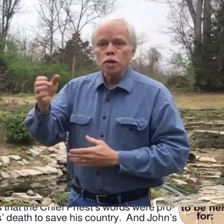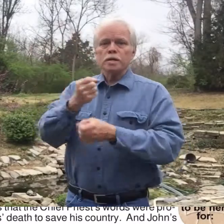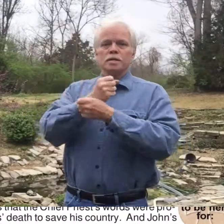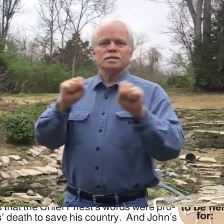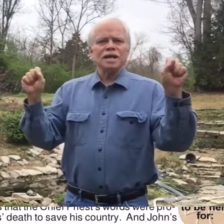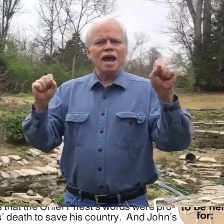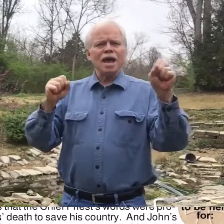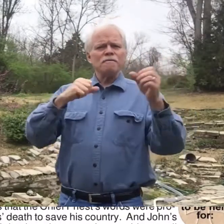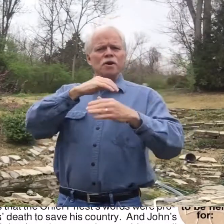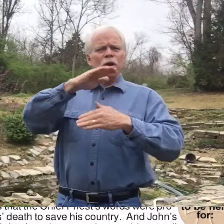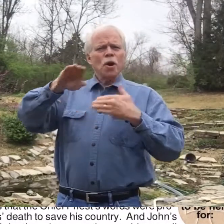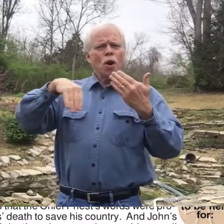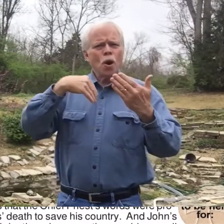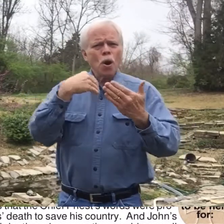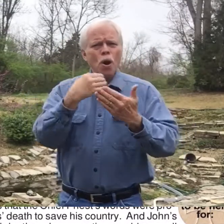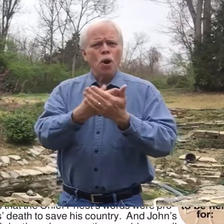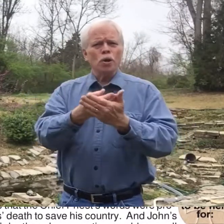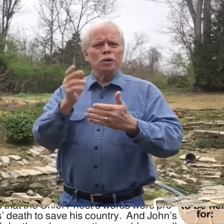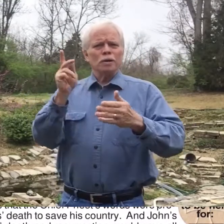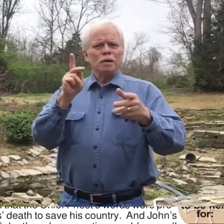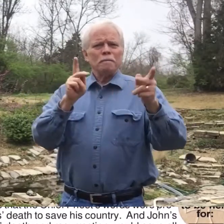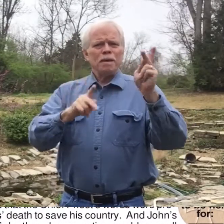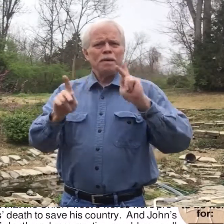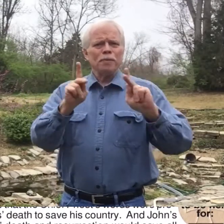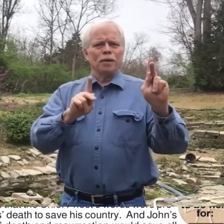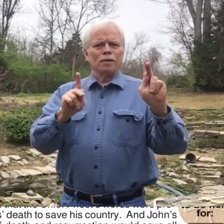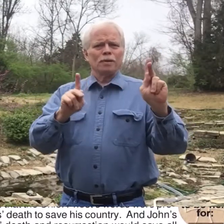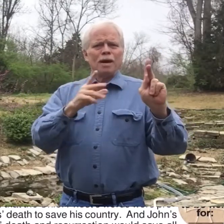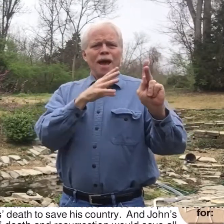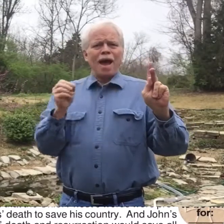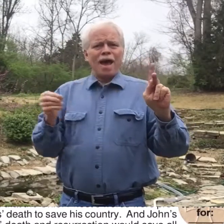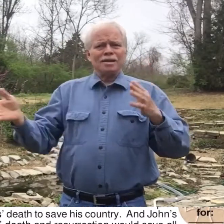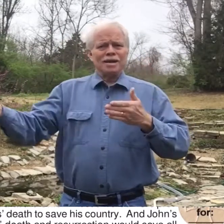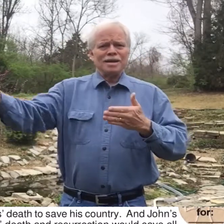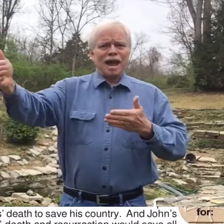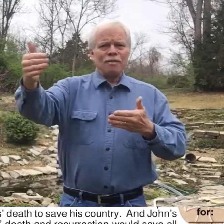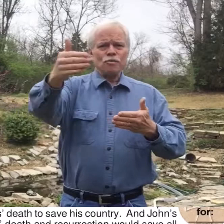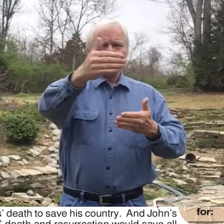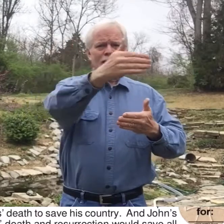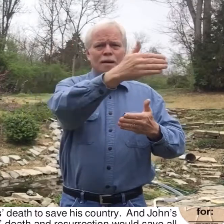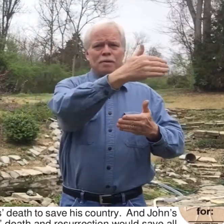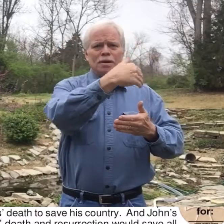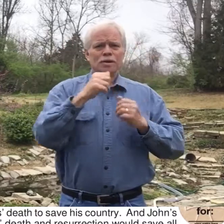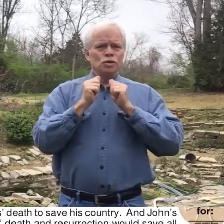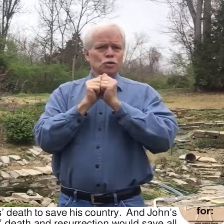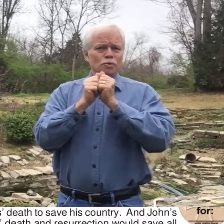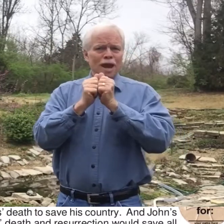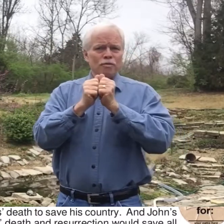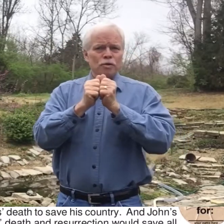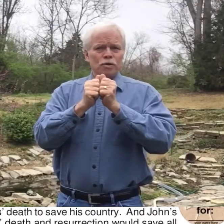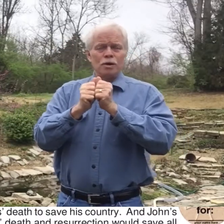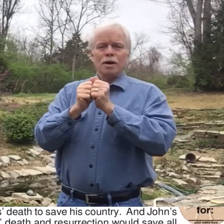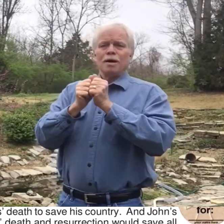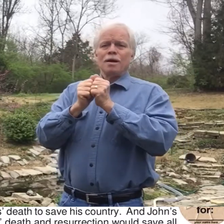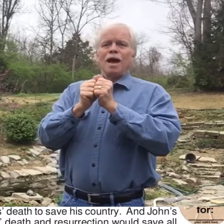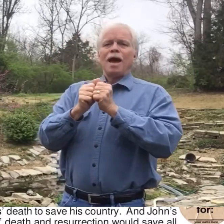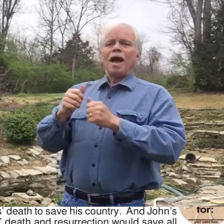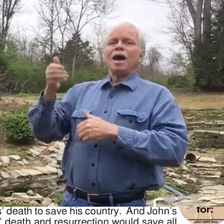would save all people and gather them together